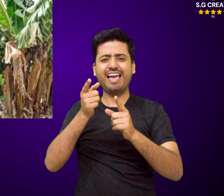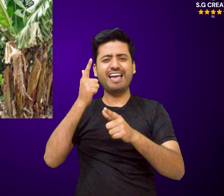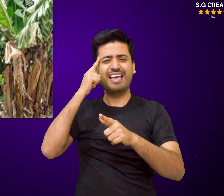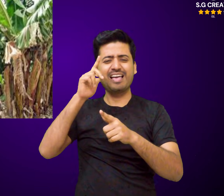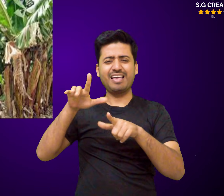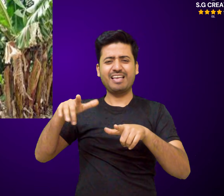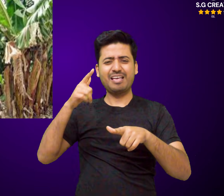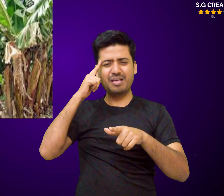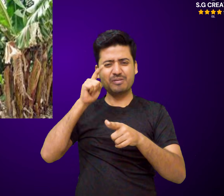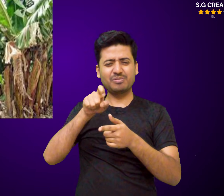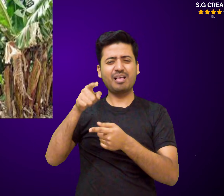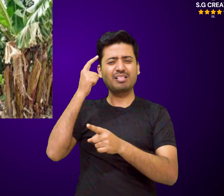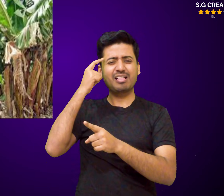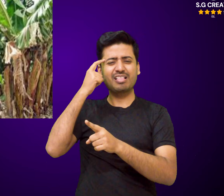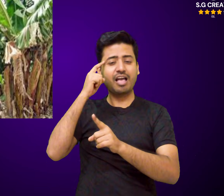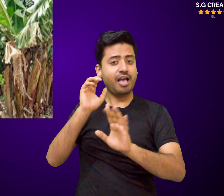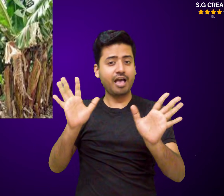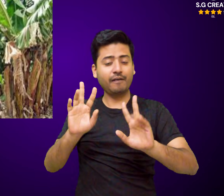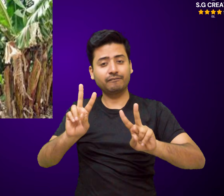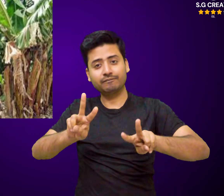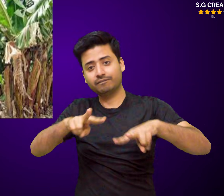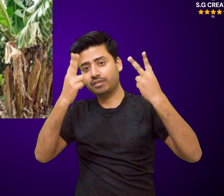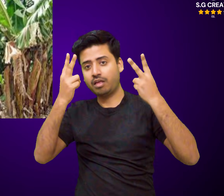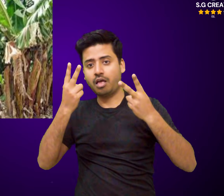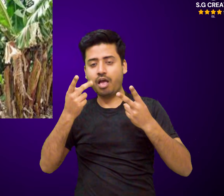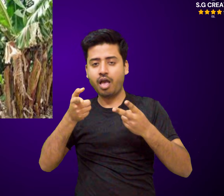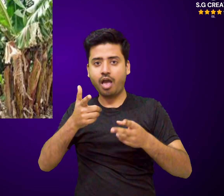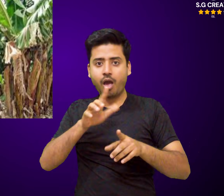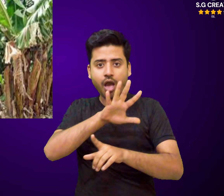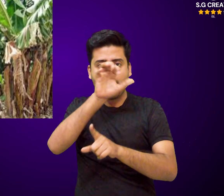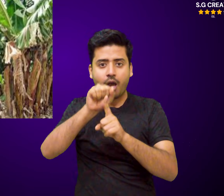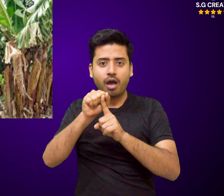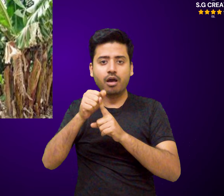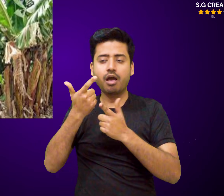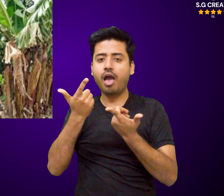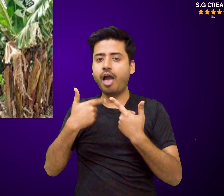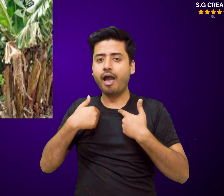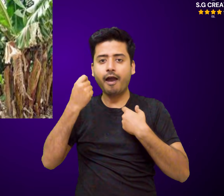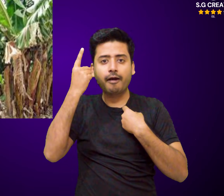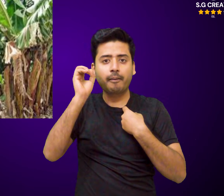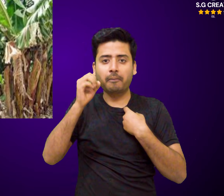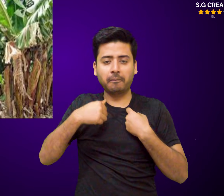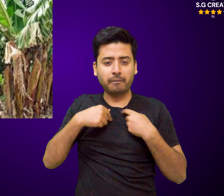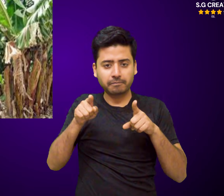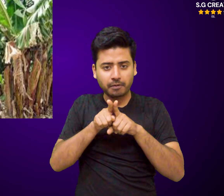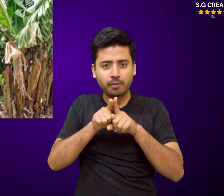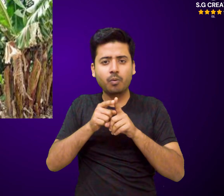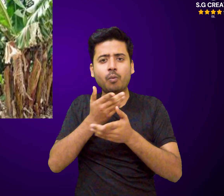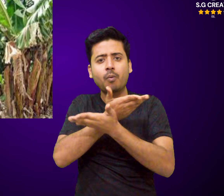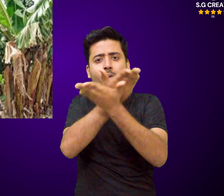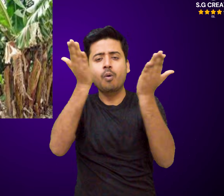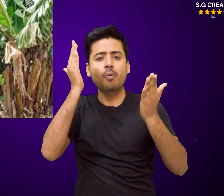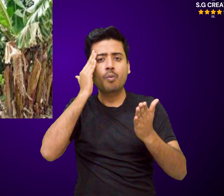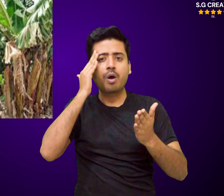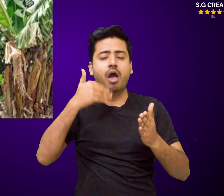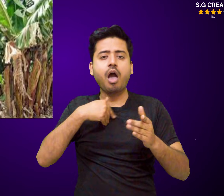pseudostem, extracting, washing, and drying the fibers, which are then spun into yarn and woven into durable, sustainable